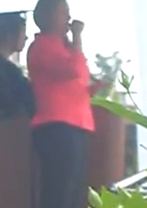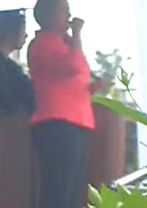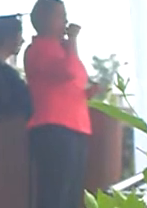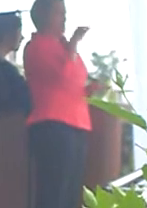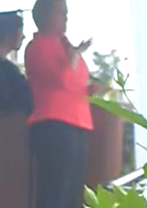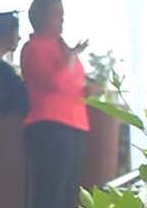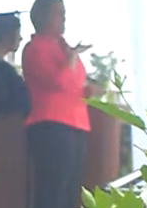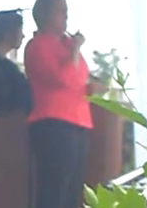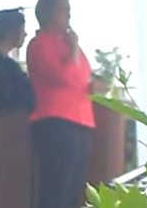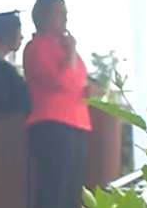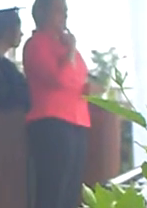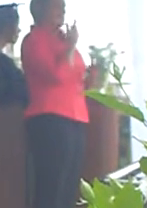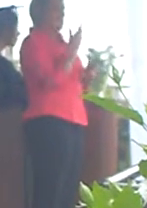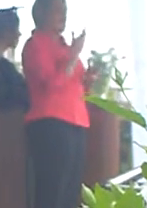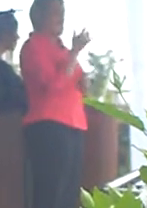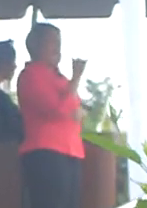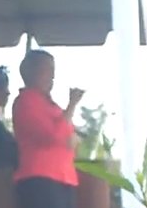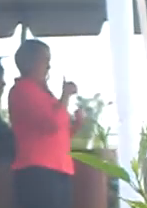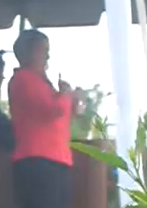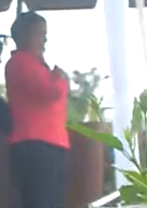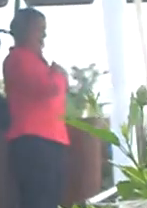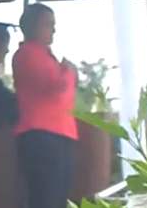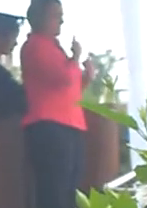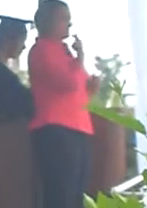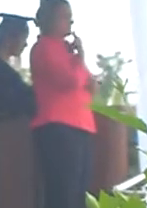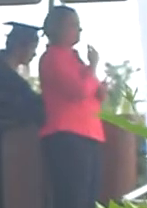a couple of weeks.